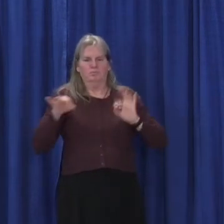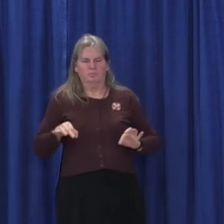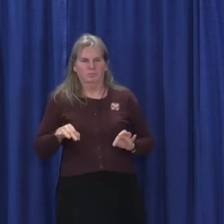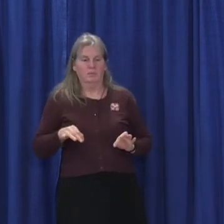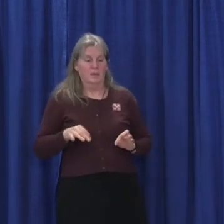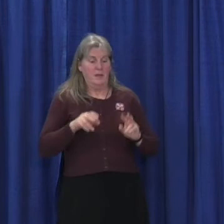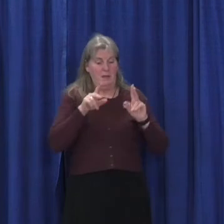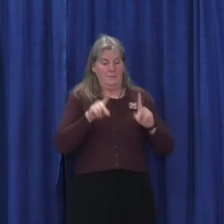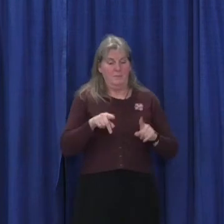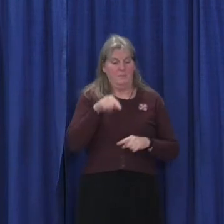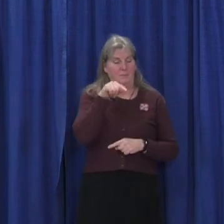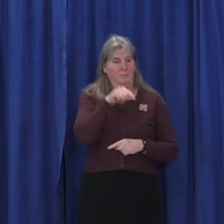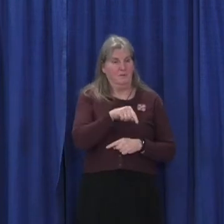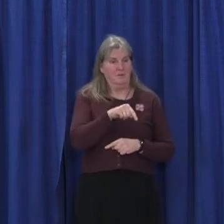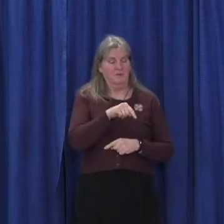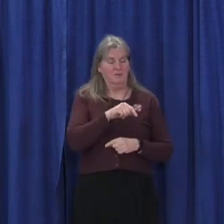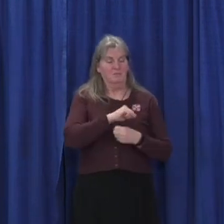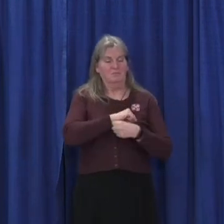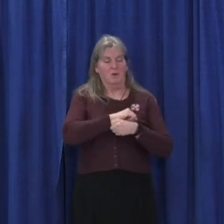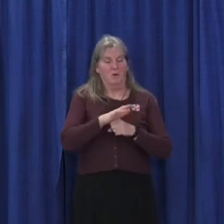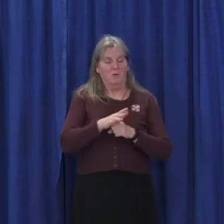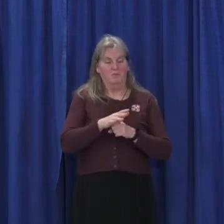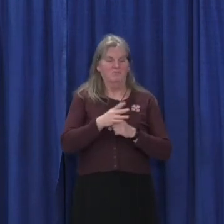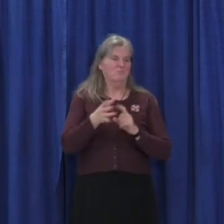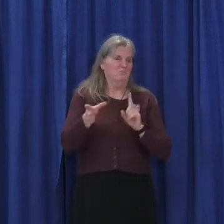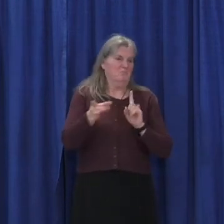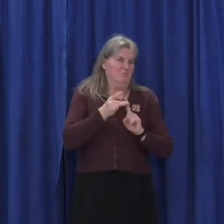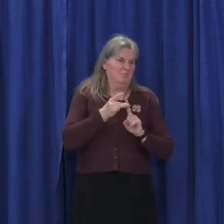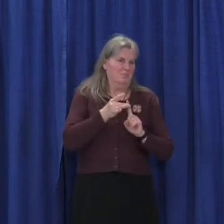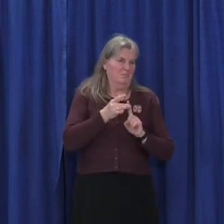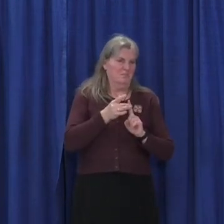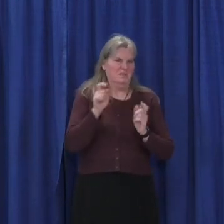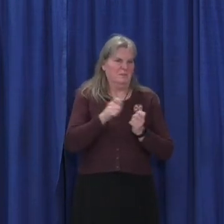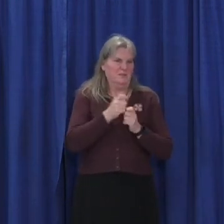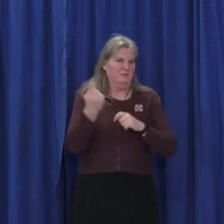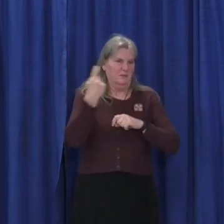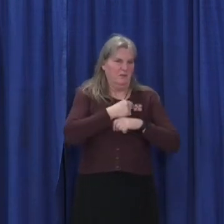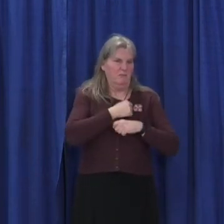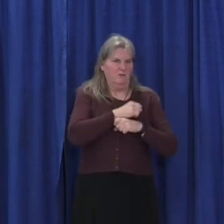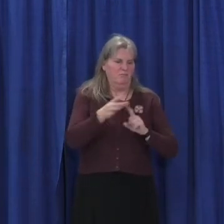person gets infected on a certain day with COVID-19.